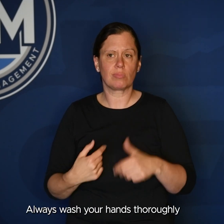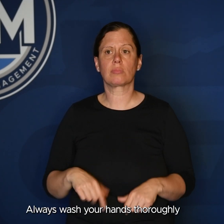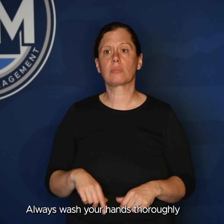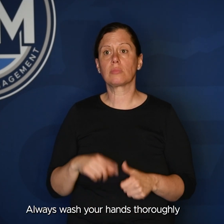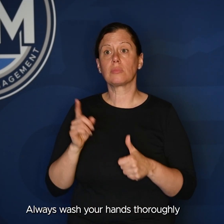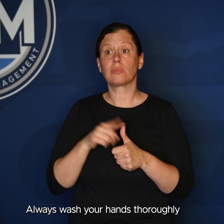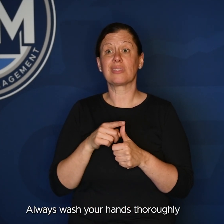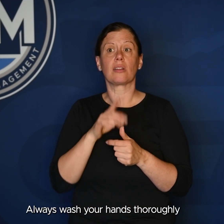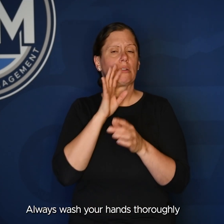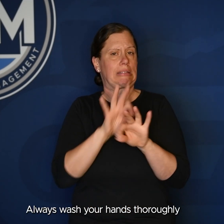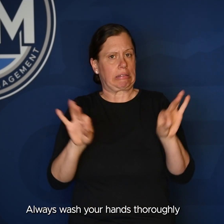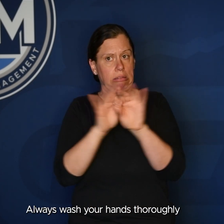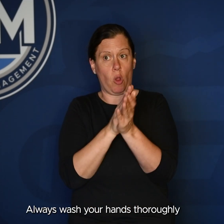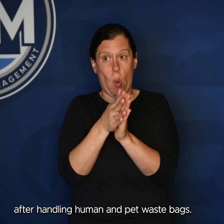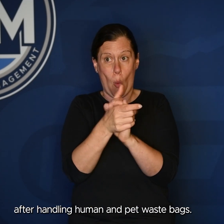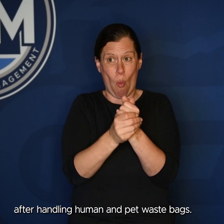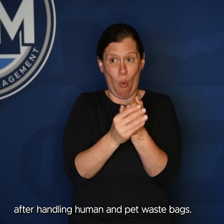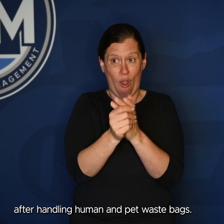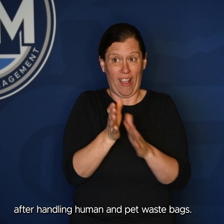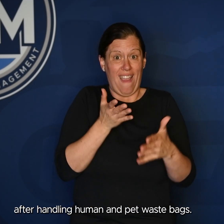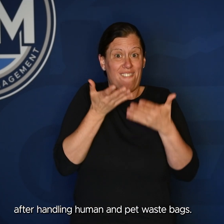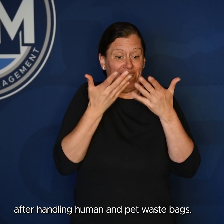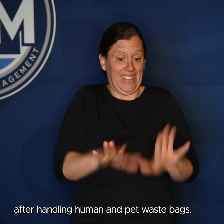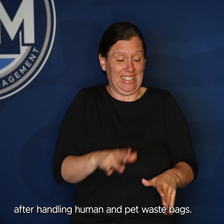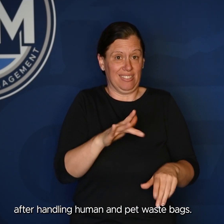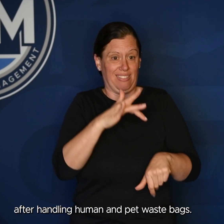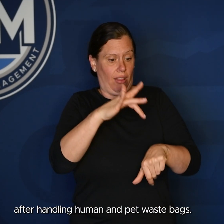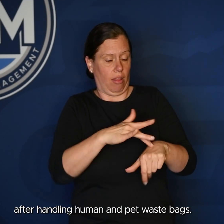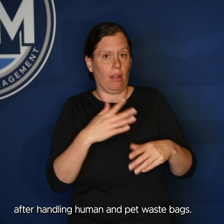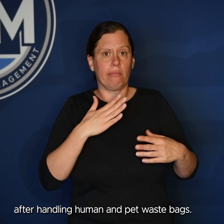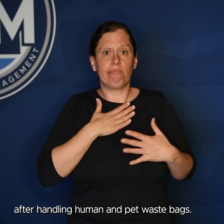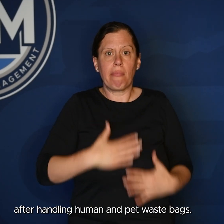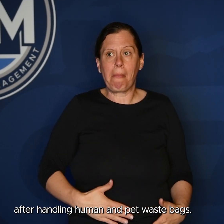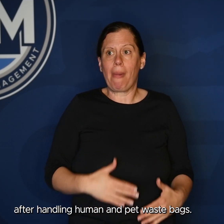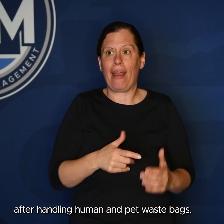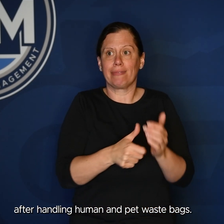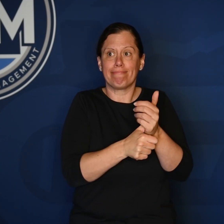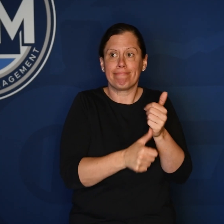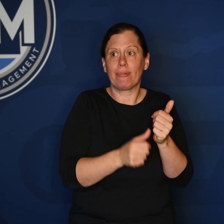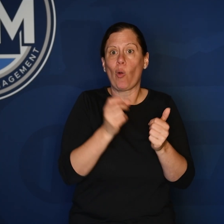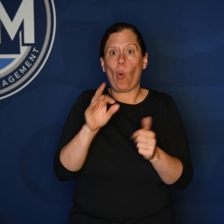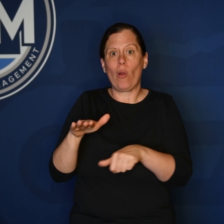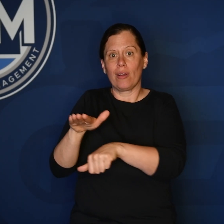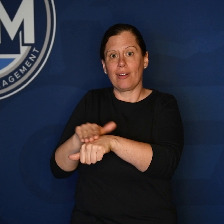Always wash your hands thoroughly after handling human and pet waste bags.